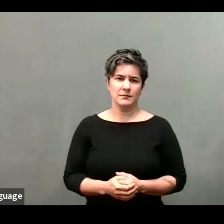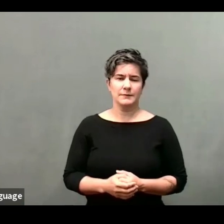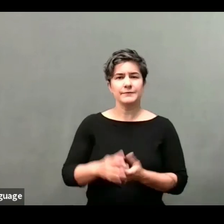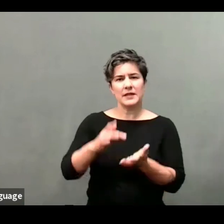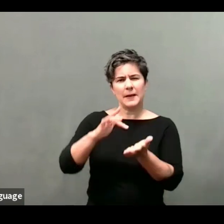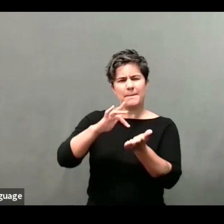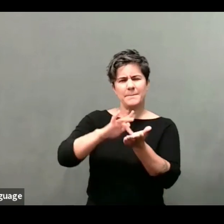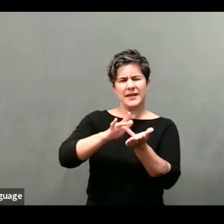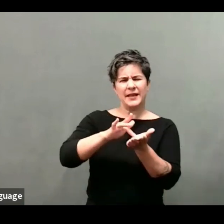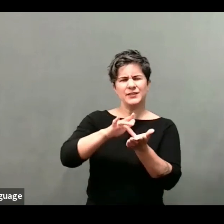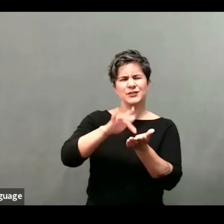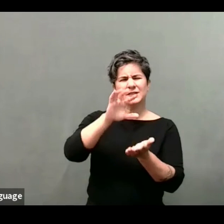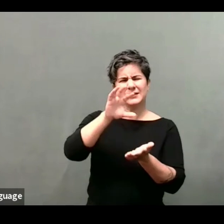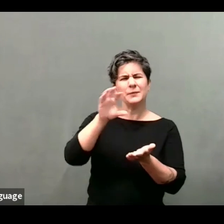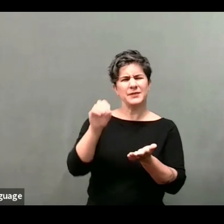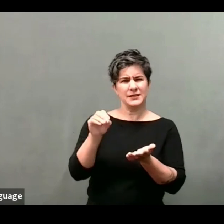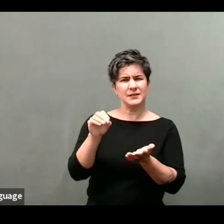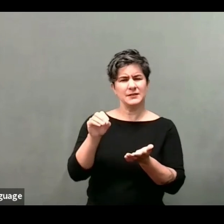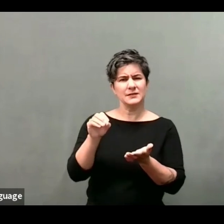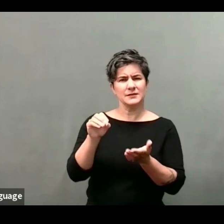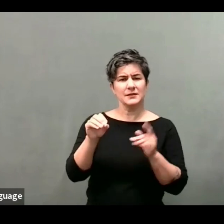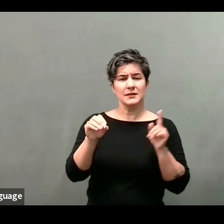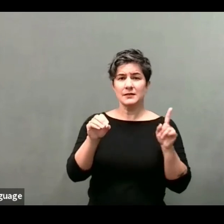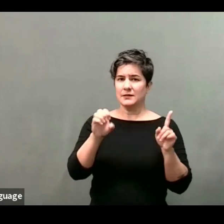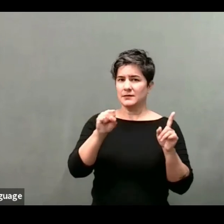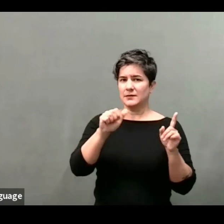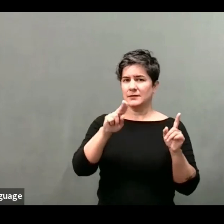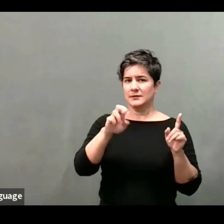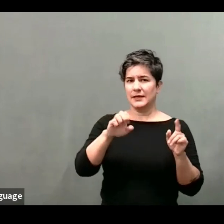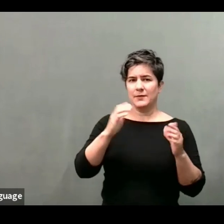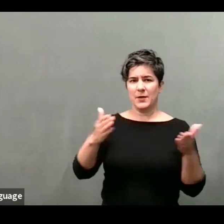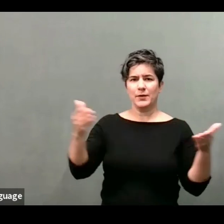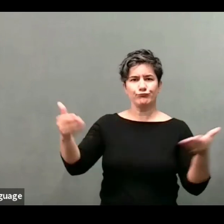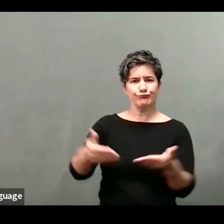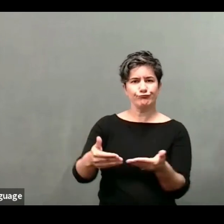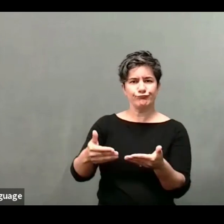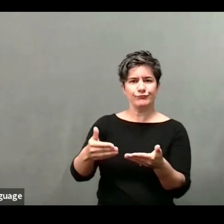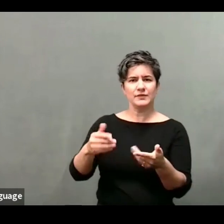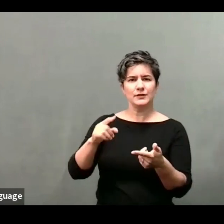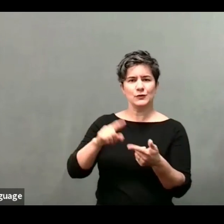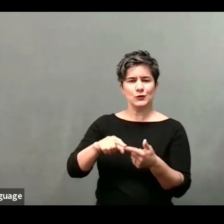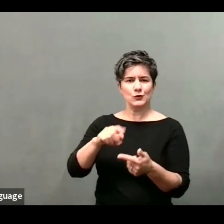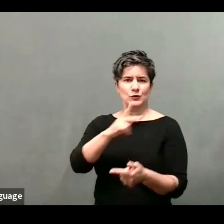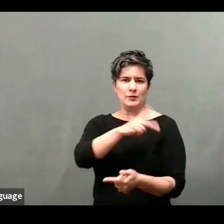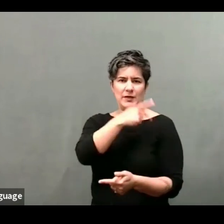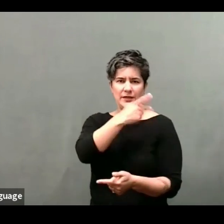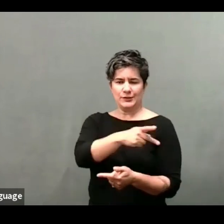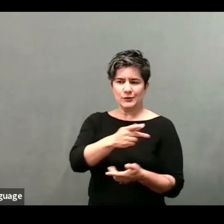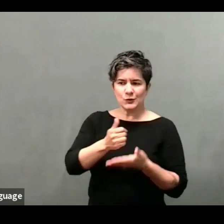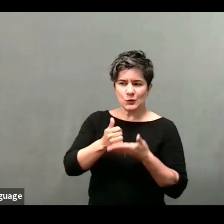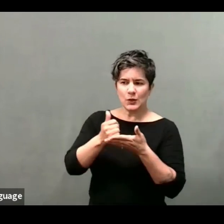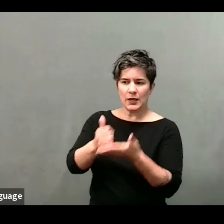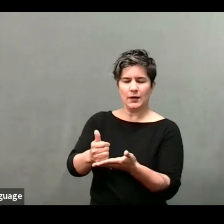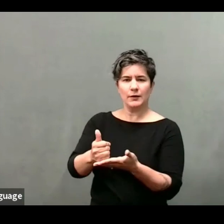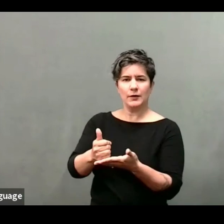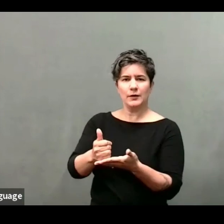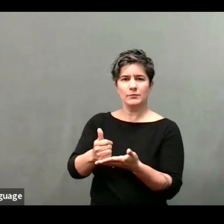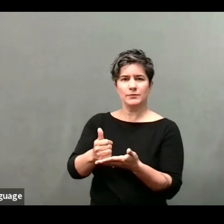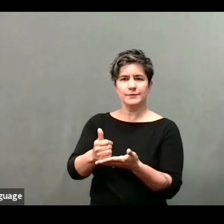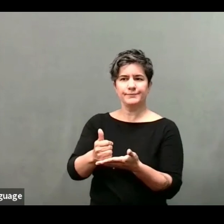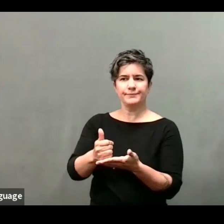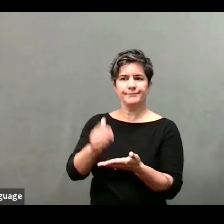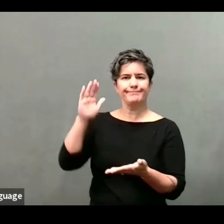Medication companies are also something that the SANE may connect the patient with in order to help offset some